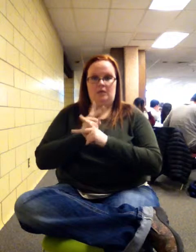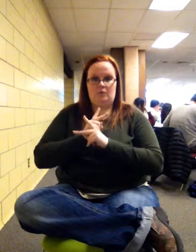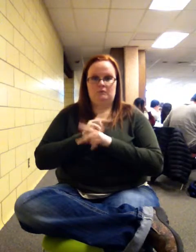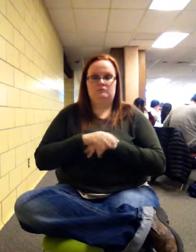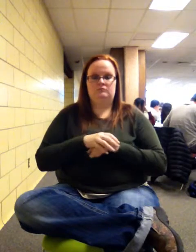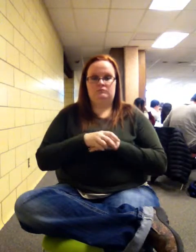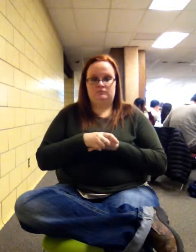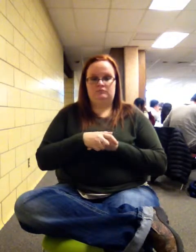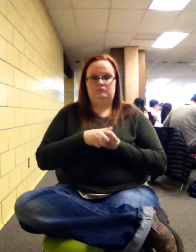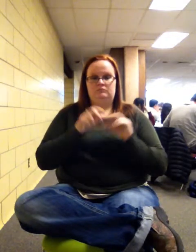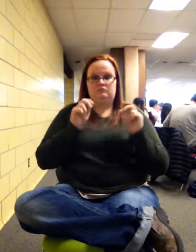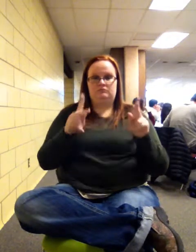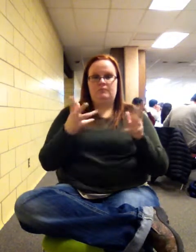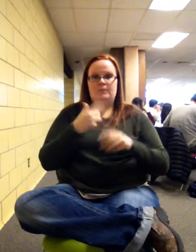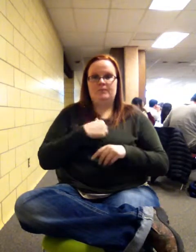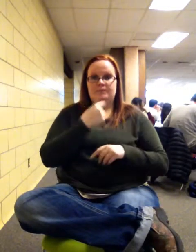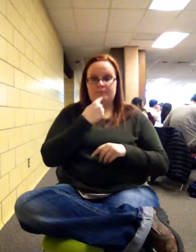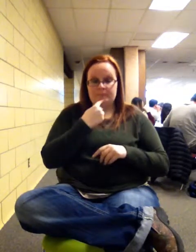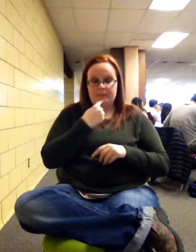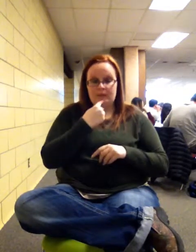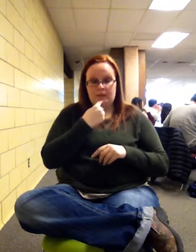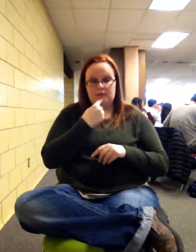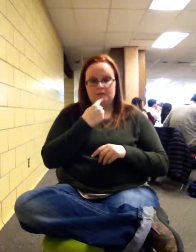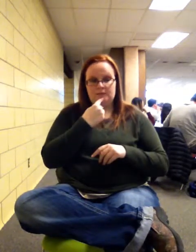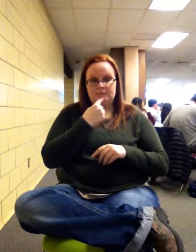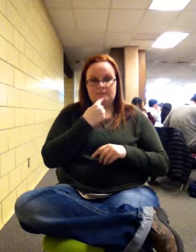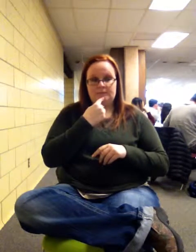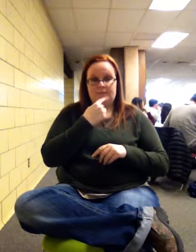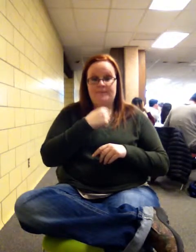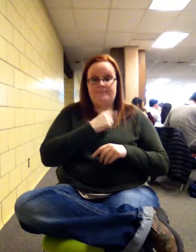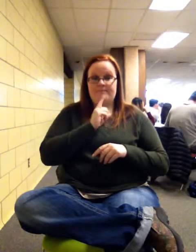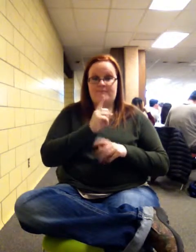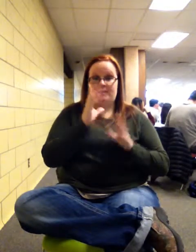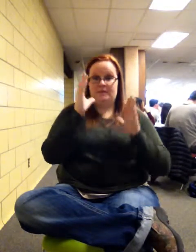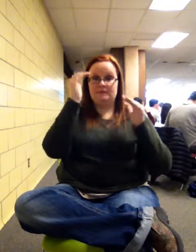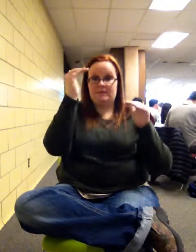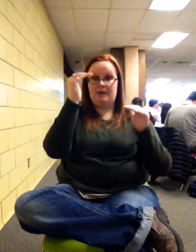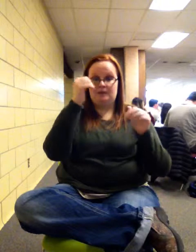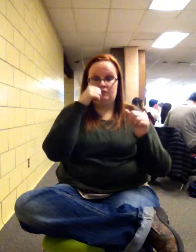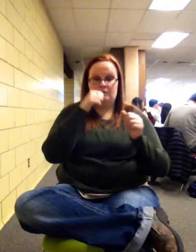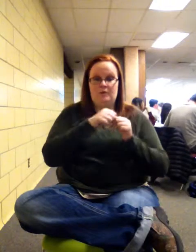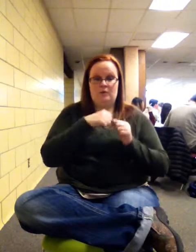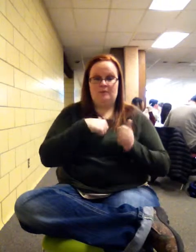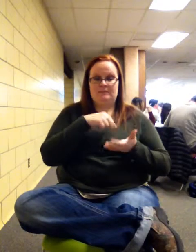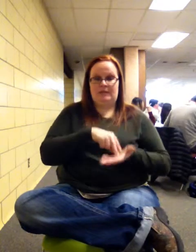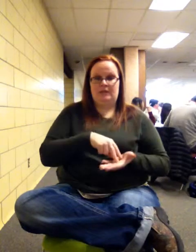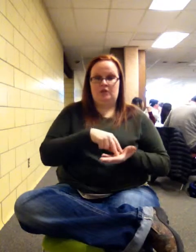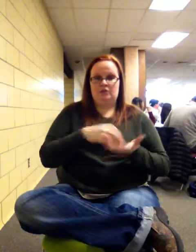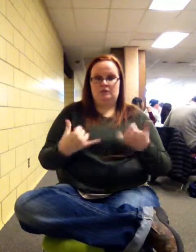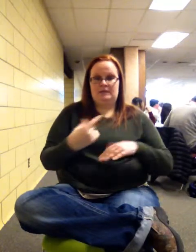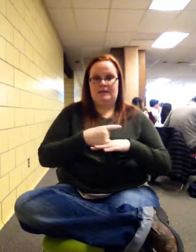Okay, so what I'm saying here is that I'm expecting, remember I'm standing here today at time period 0, and I'm